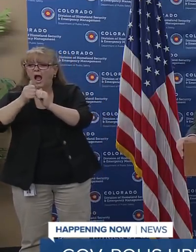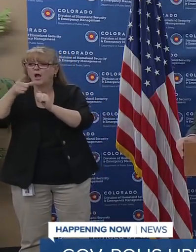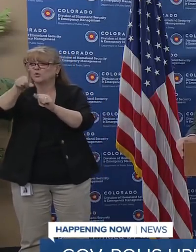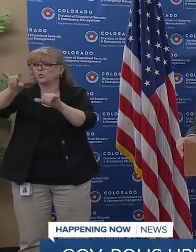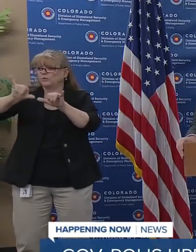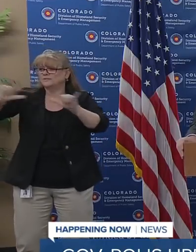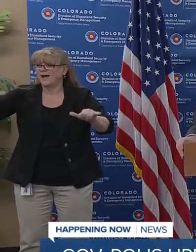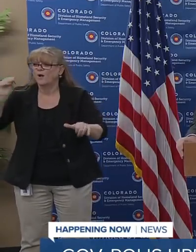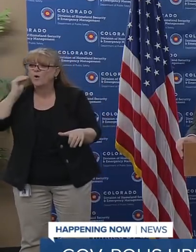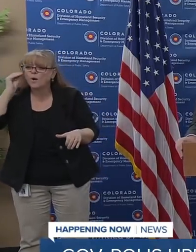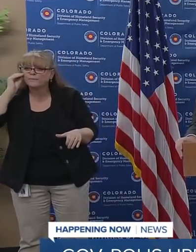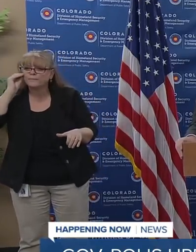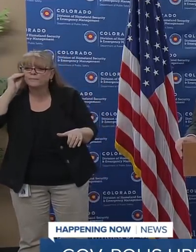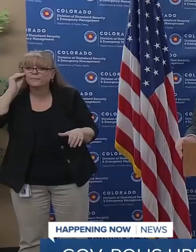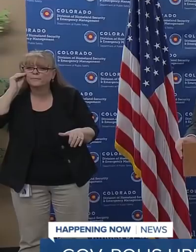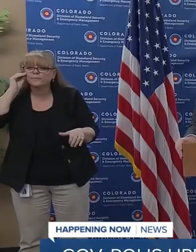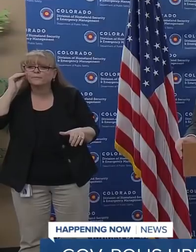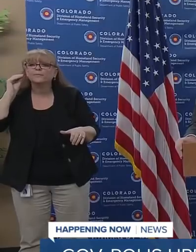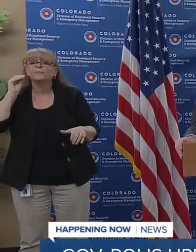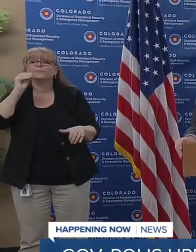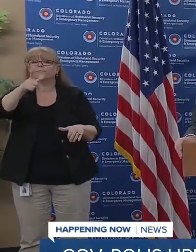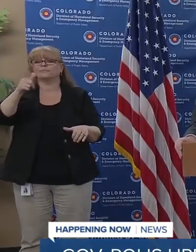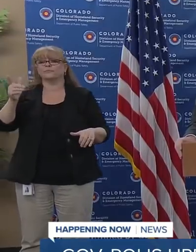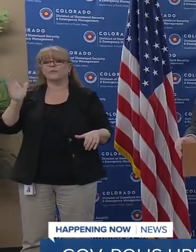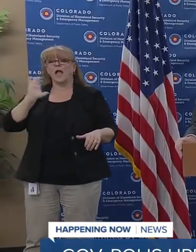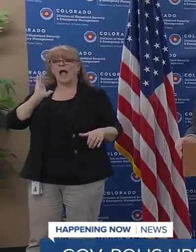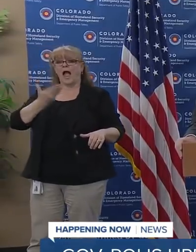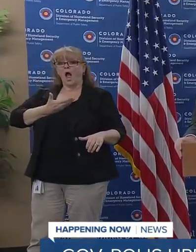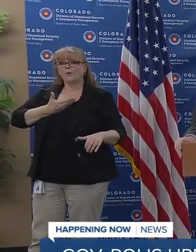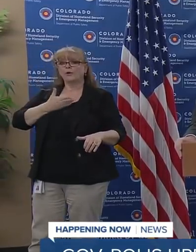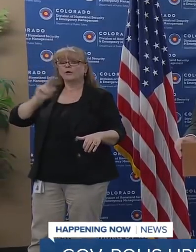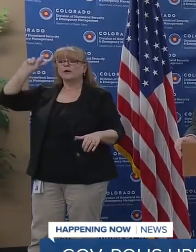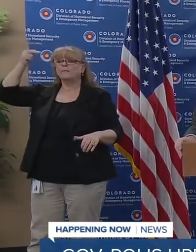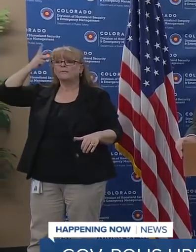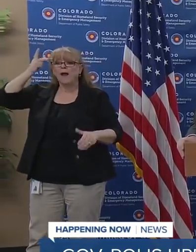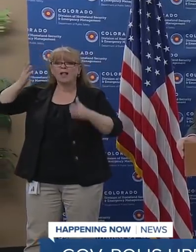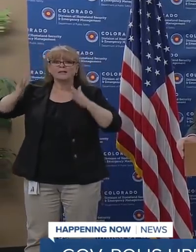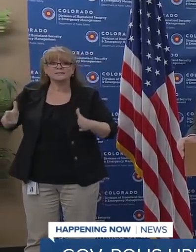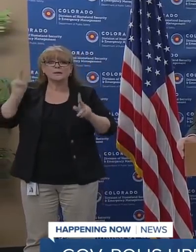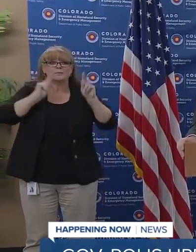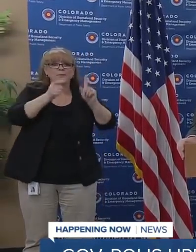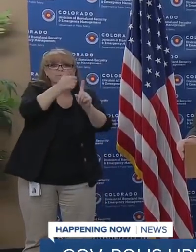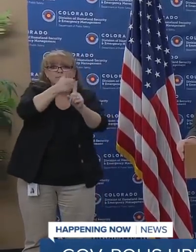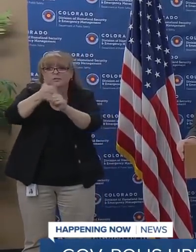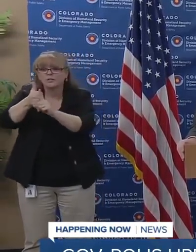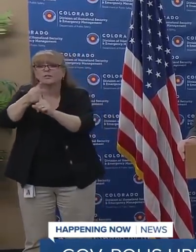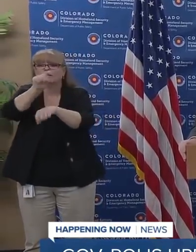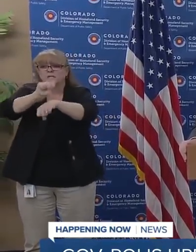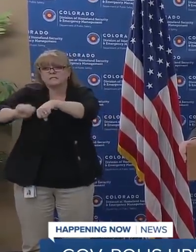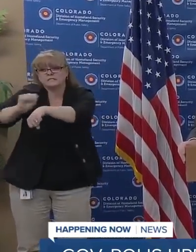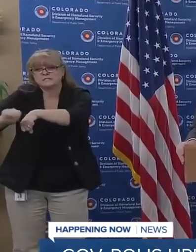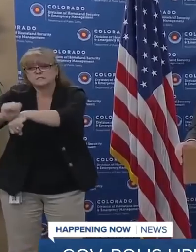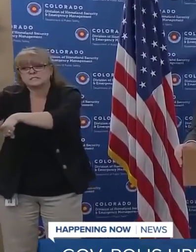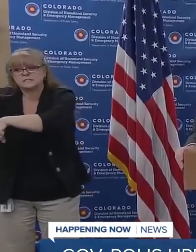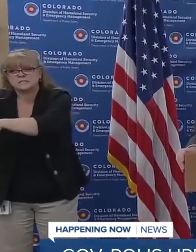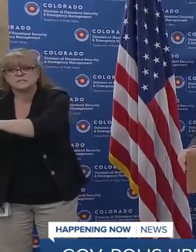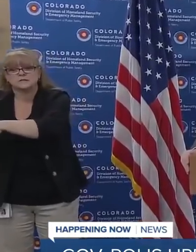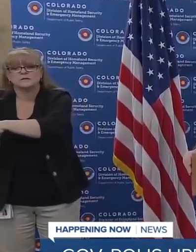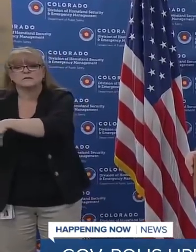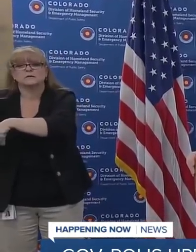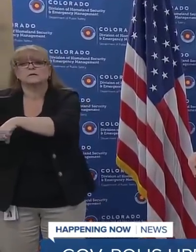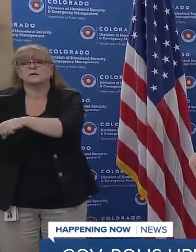Mitch McConnell, most of our congressional delegations, Senator Gardner, Senator Bennett, they've stepped up and they're effectively paying us to